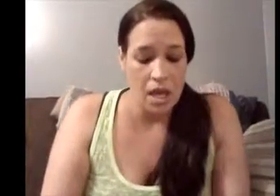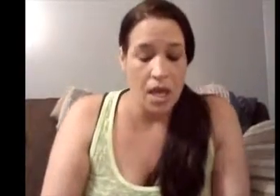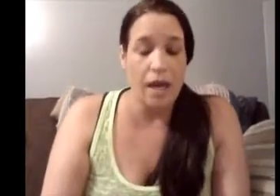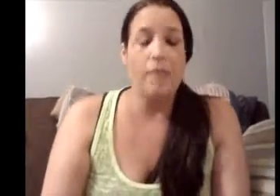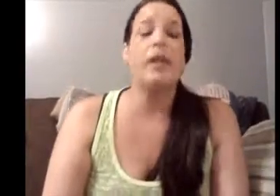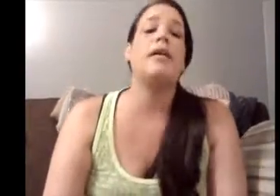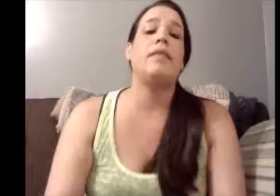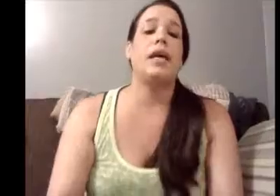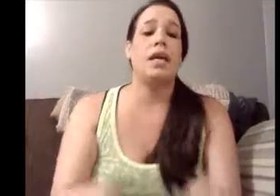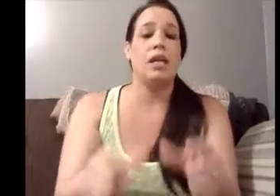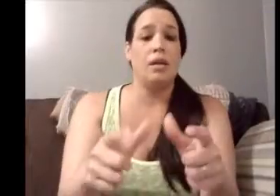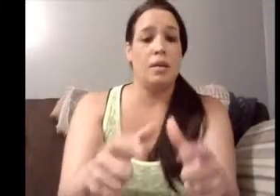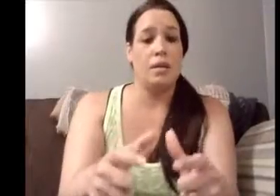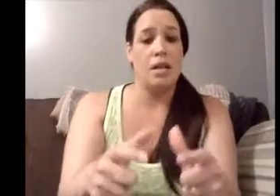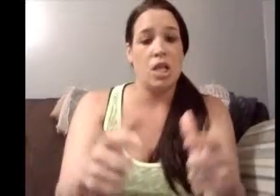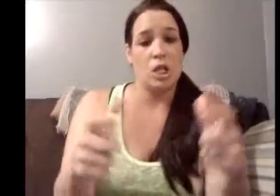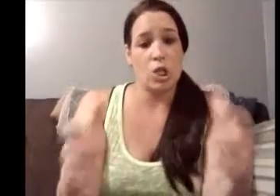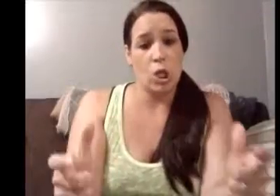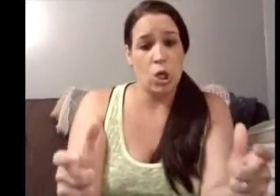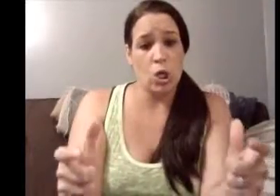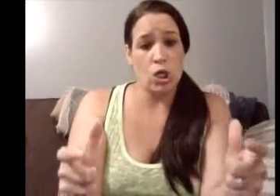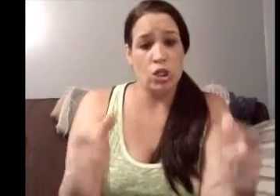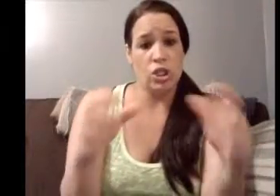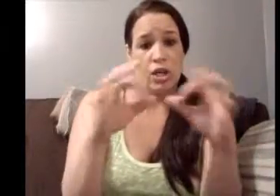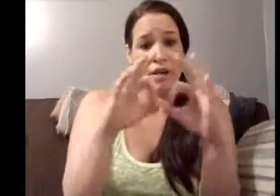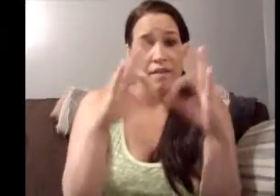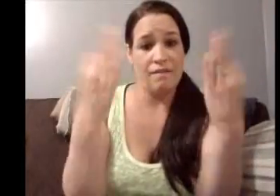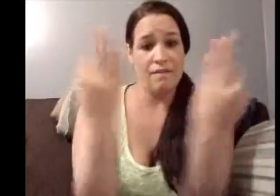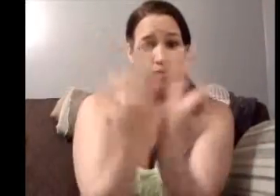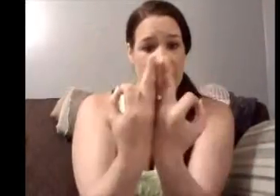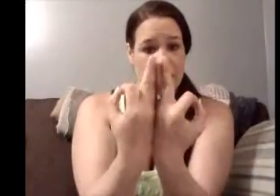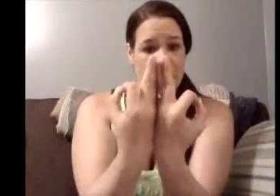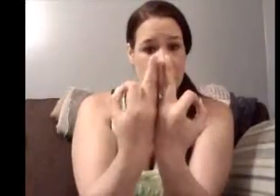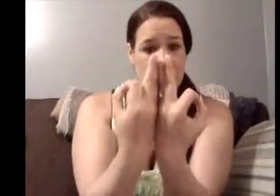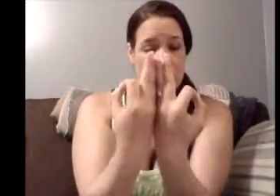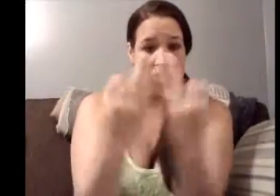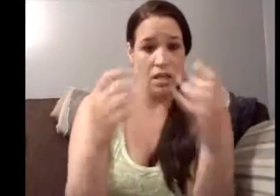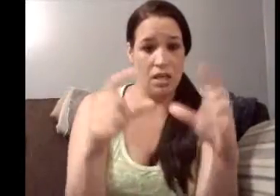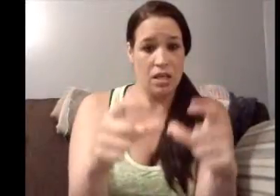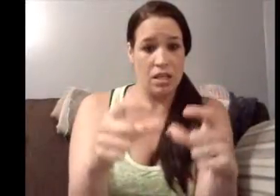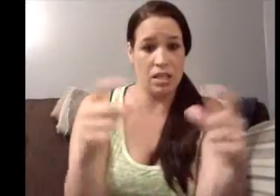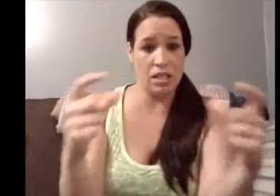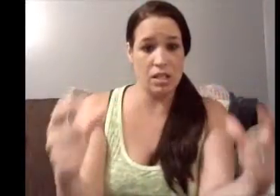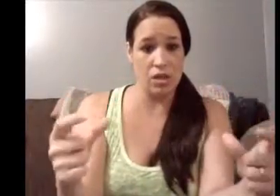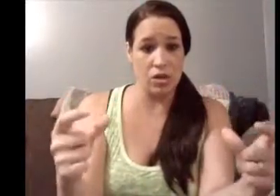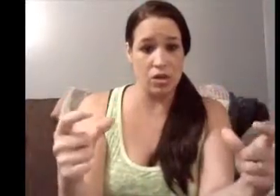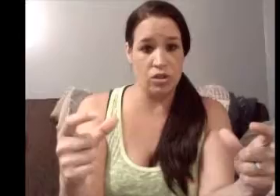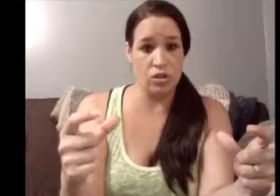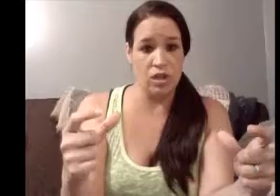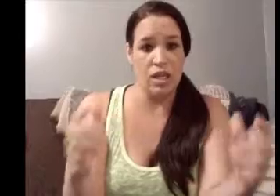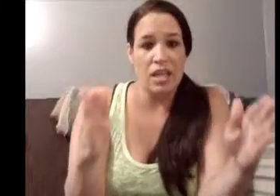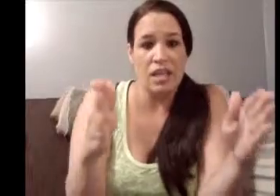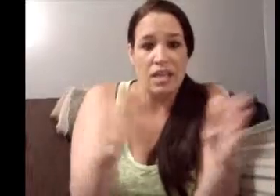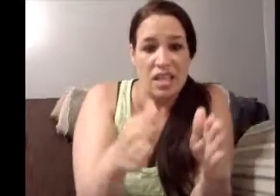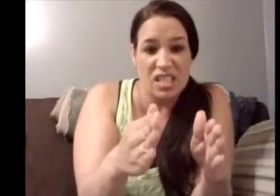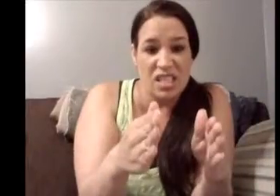I have a large family. This is large. This is